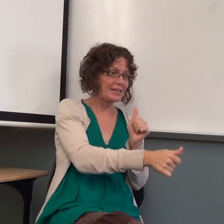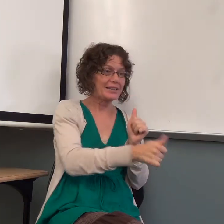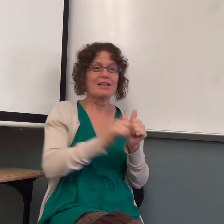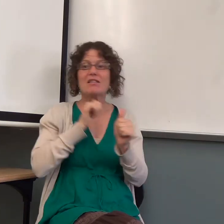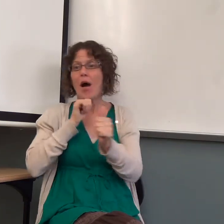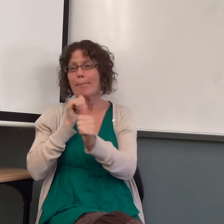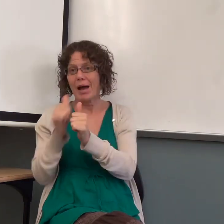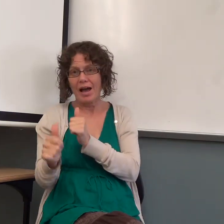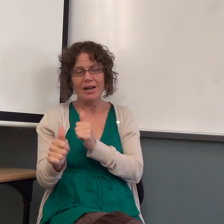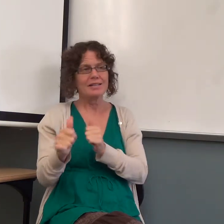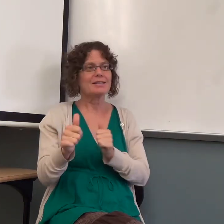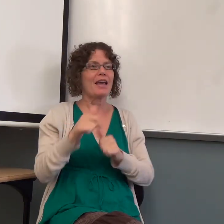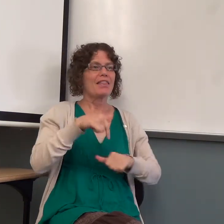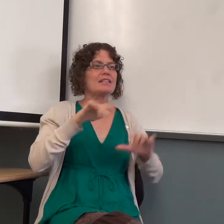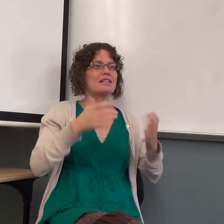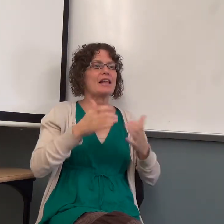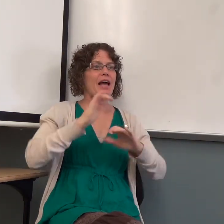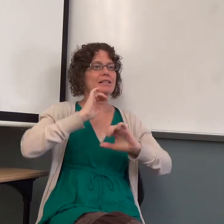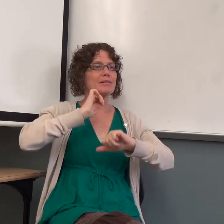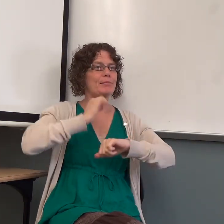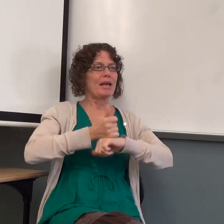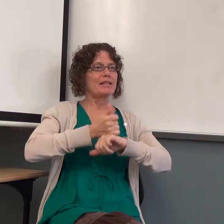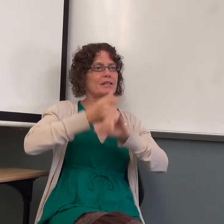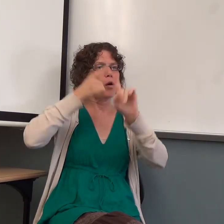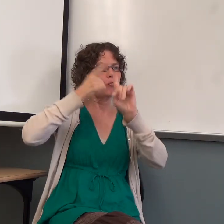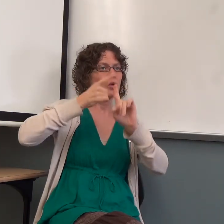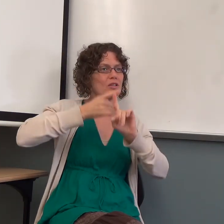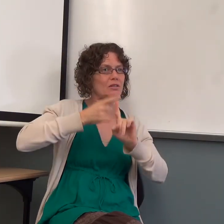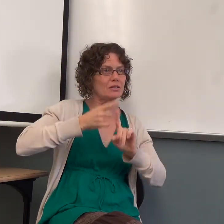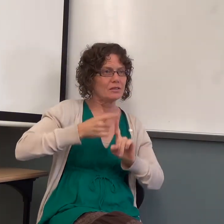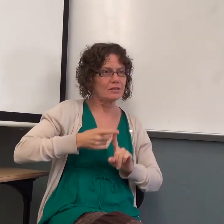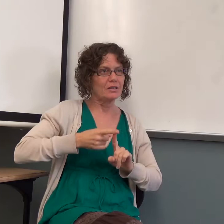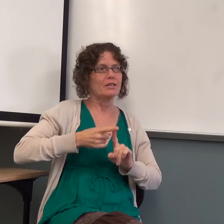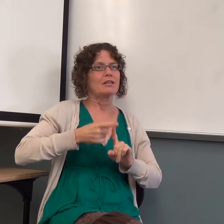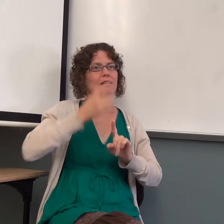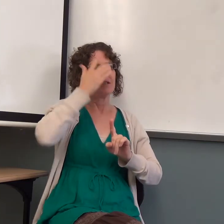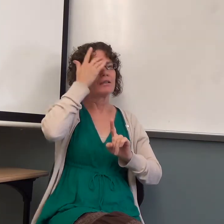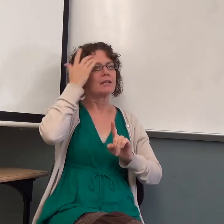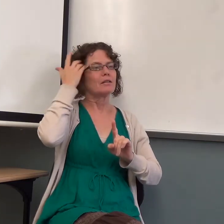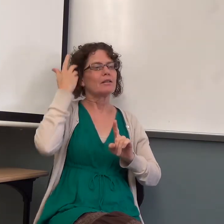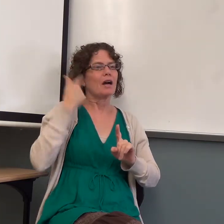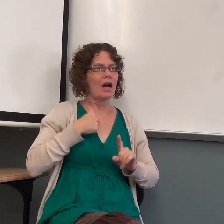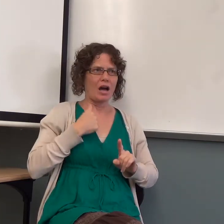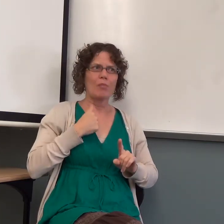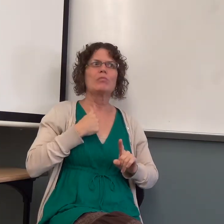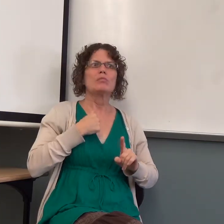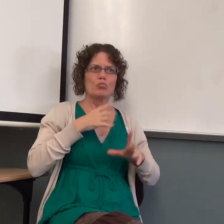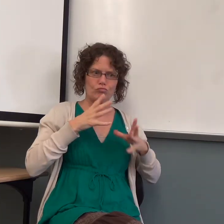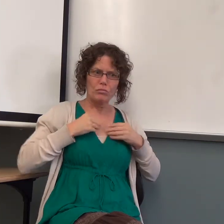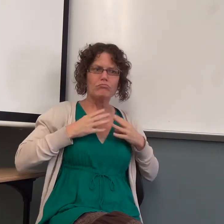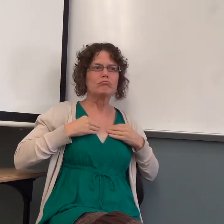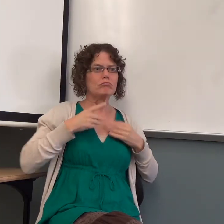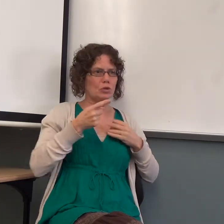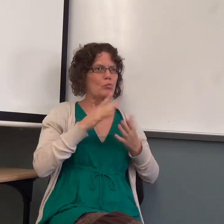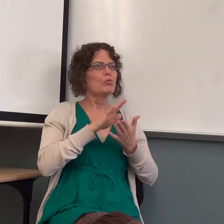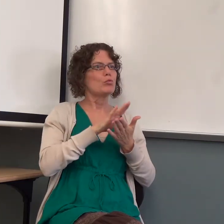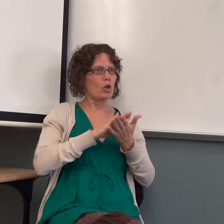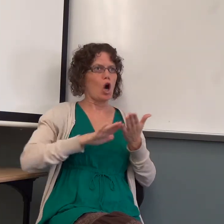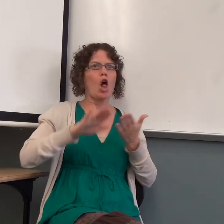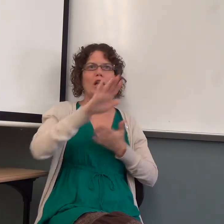point-based, okay, I'm very receptive to transitioning into being in a college environment, all right? Because that's what a lot of people are doing in this